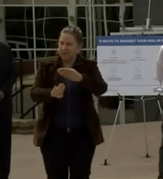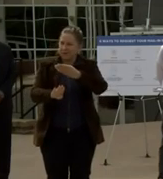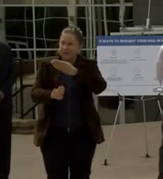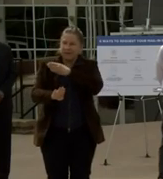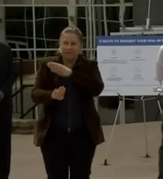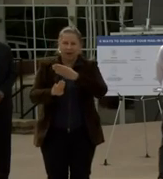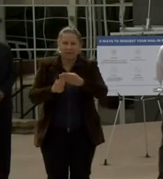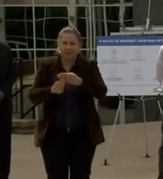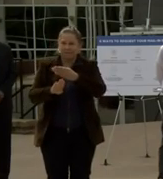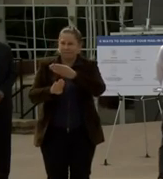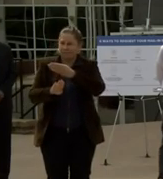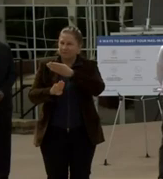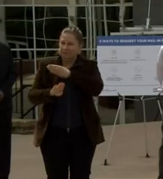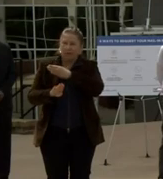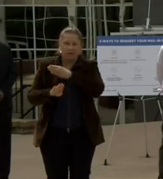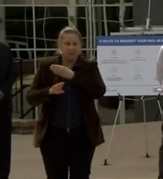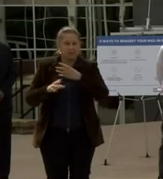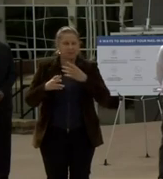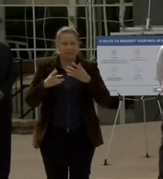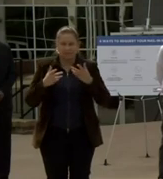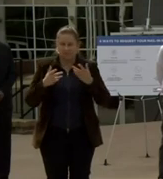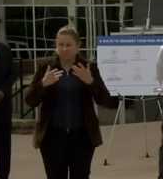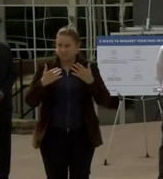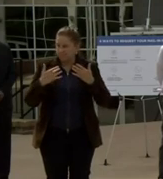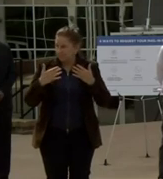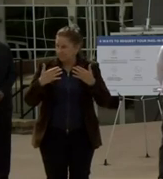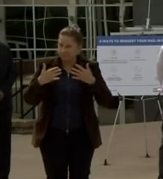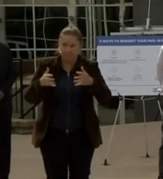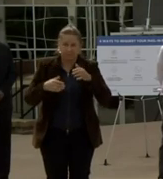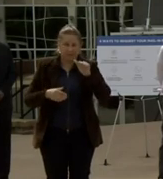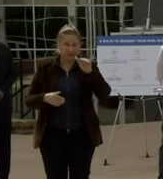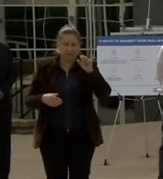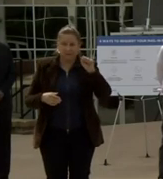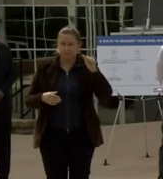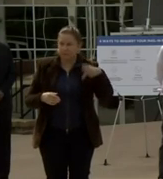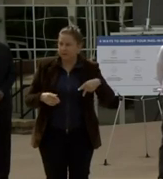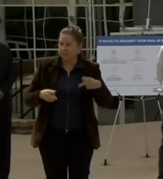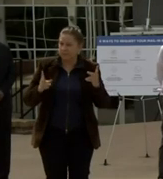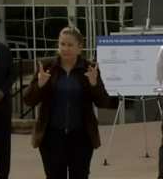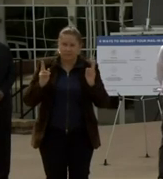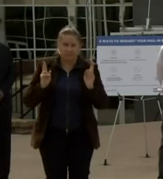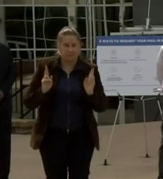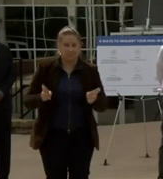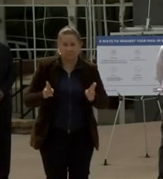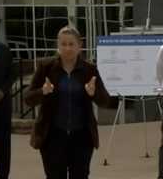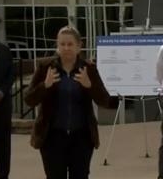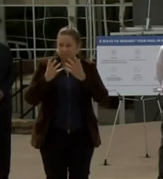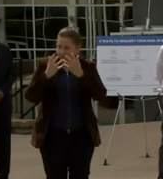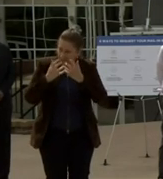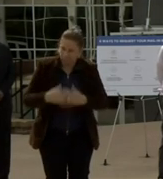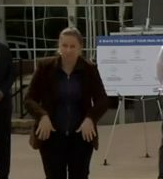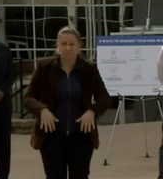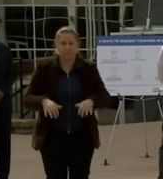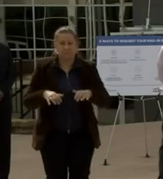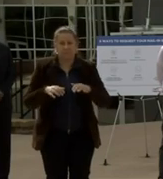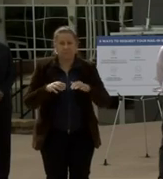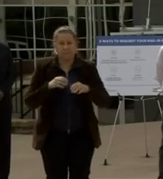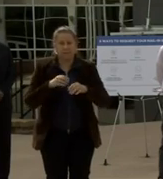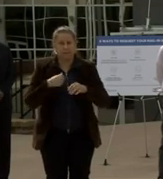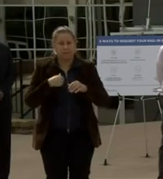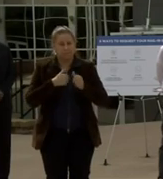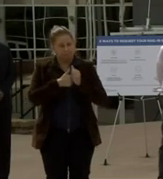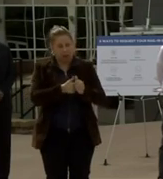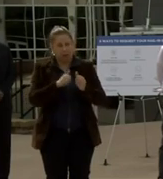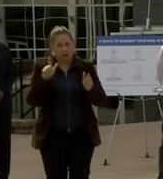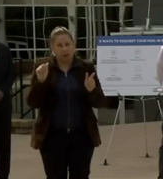as possible, and they're working on making sure all of the plans are practical, legal, and publicly